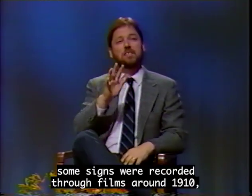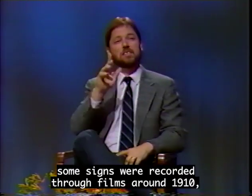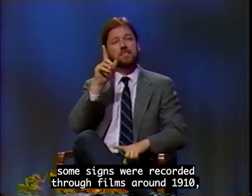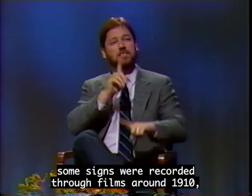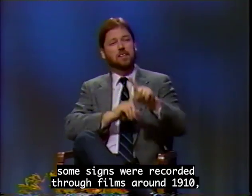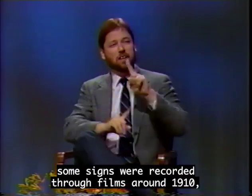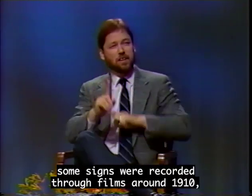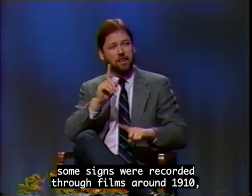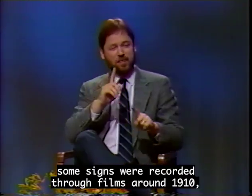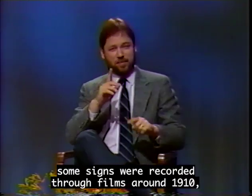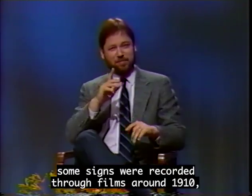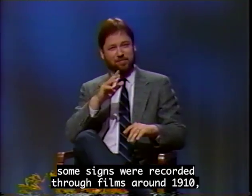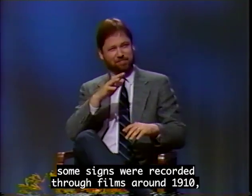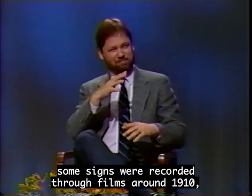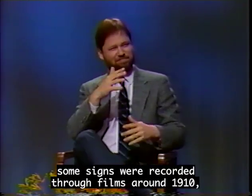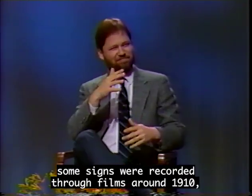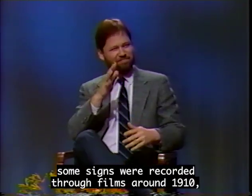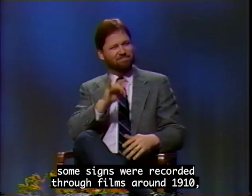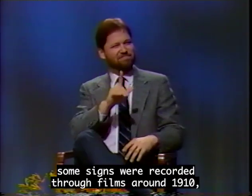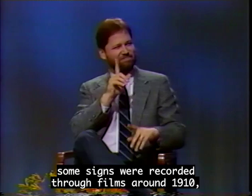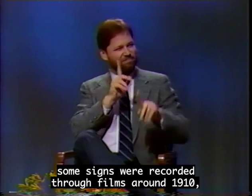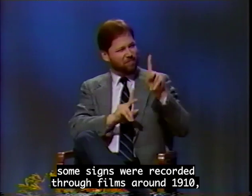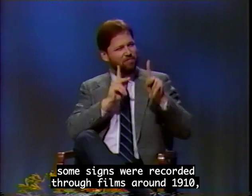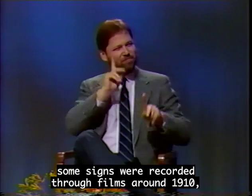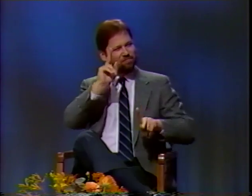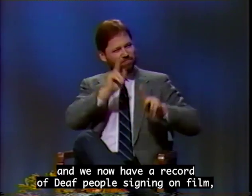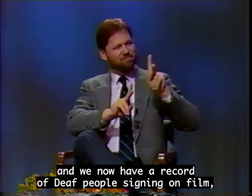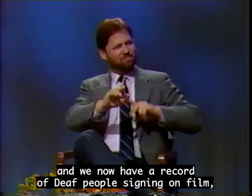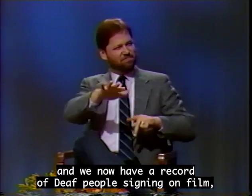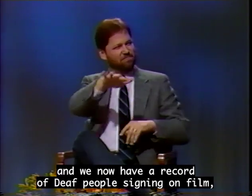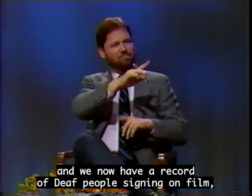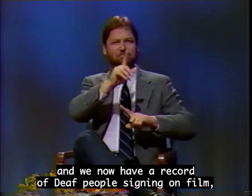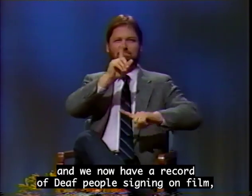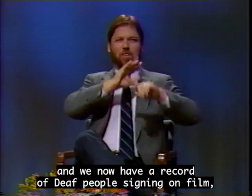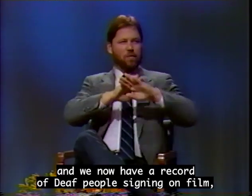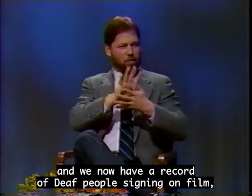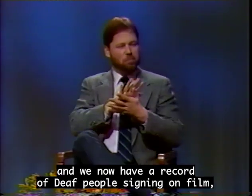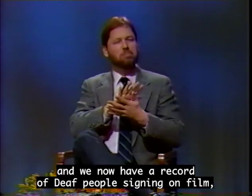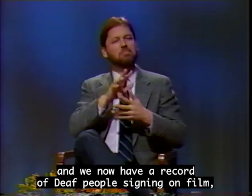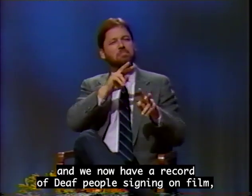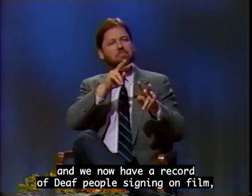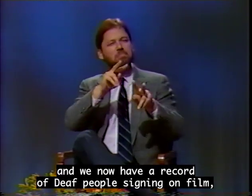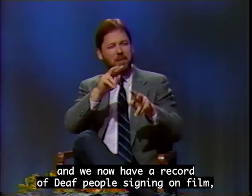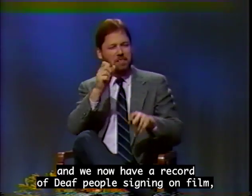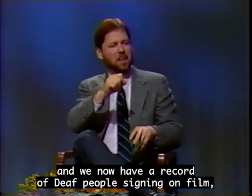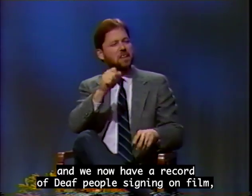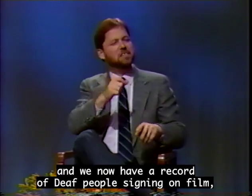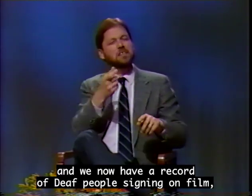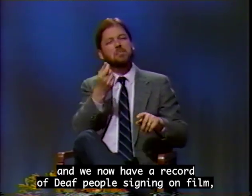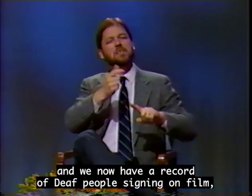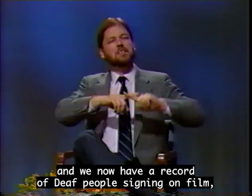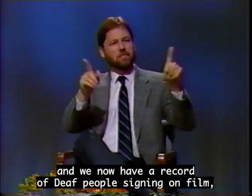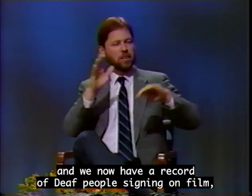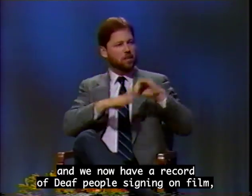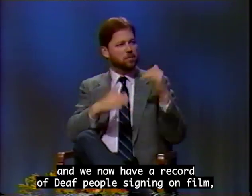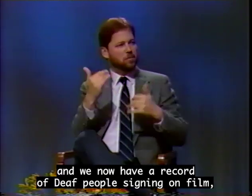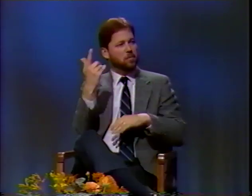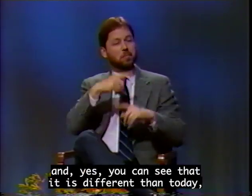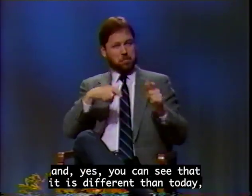were recorded through film around 1910, and we now have a record of deaf people signing on film. And